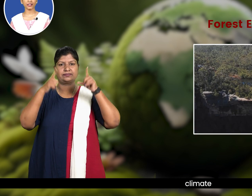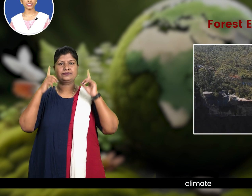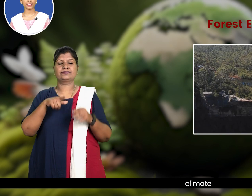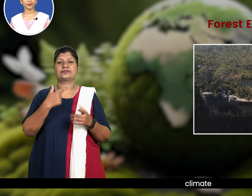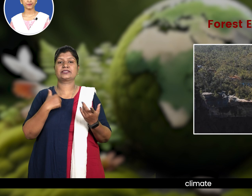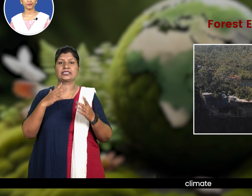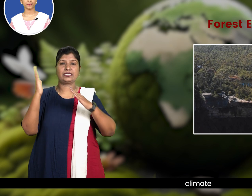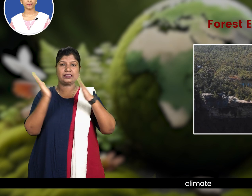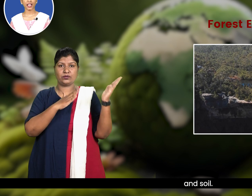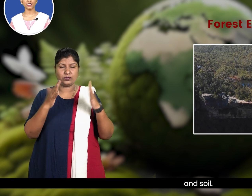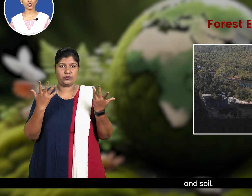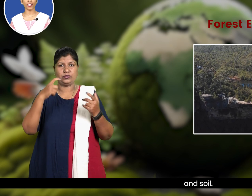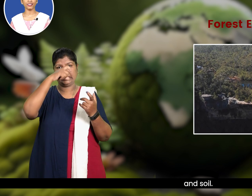climate and soil.